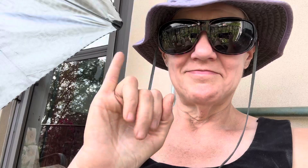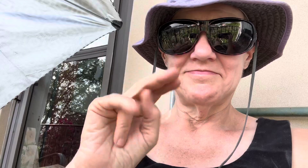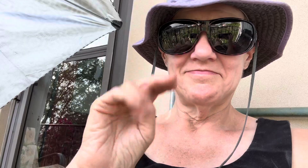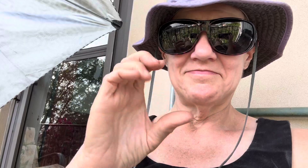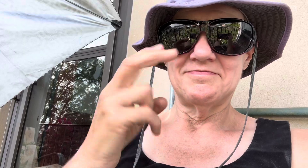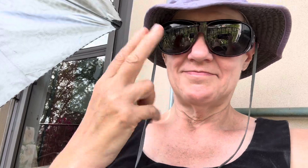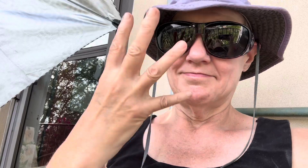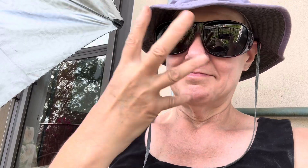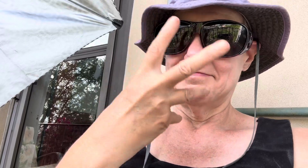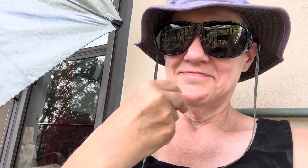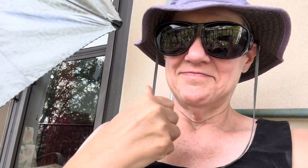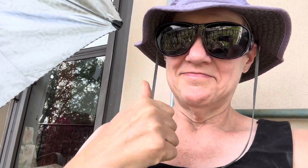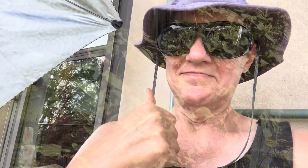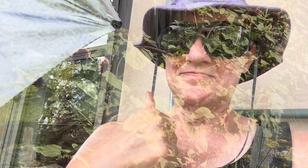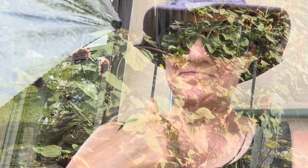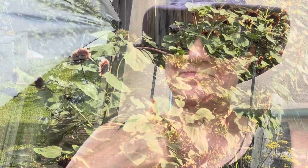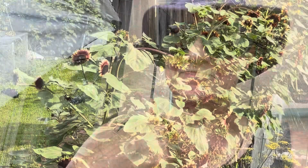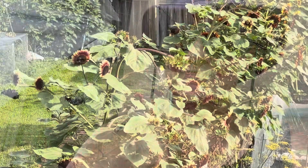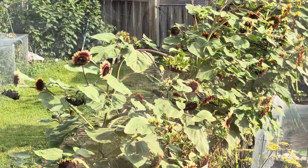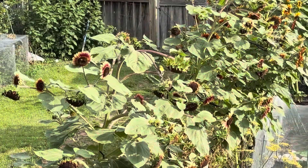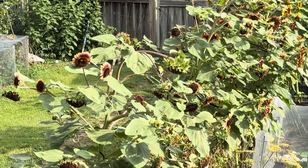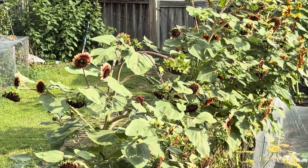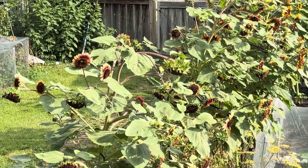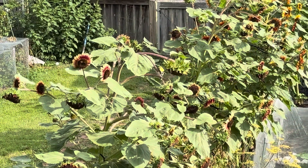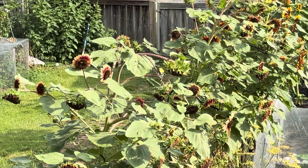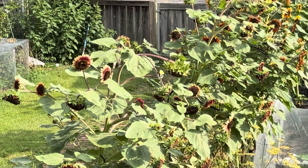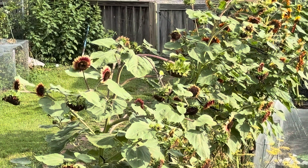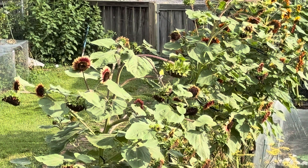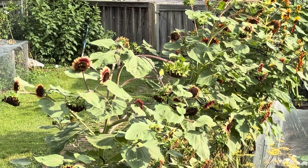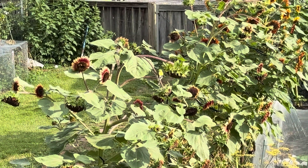Really do enjoy these goldfinch. They're so beautiful.